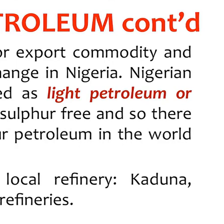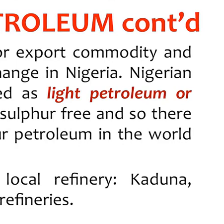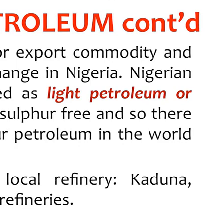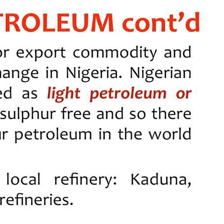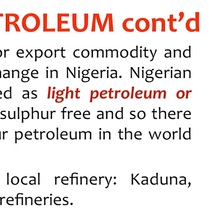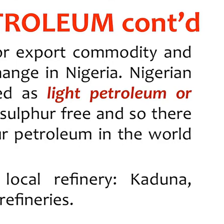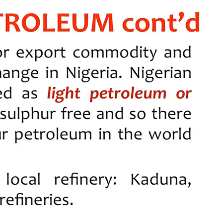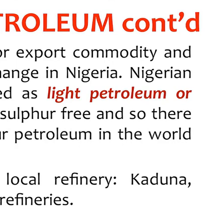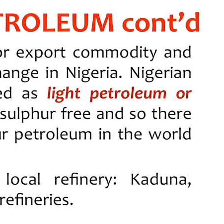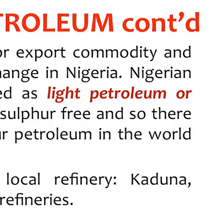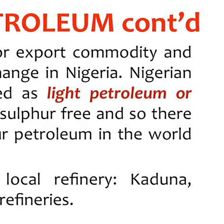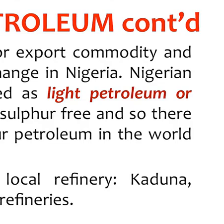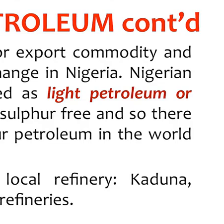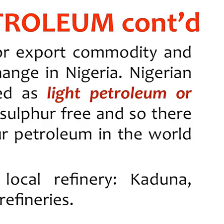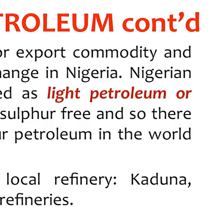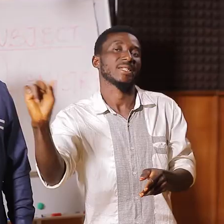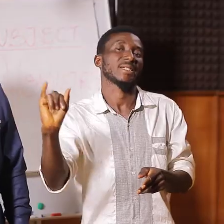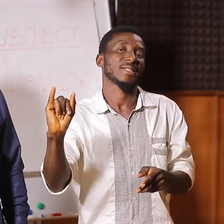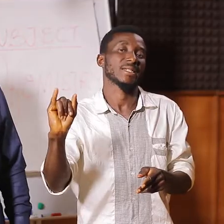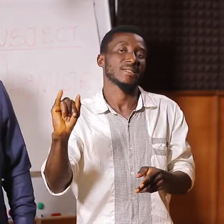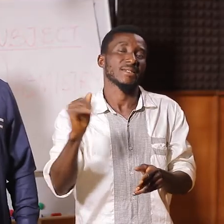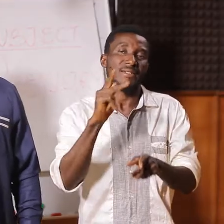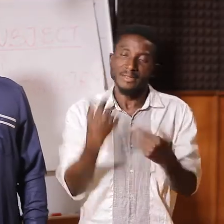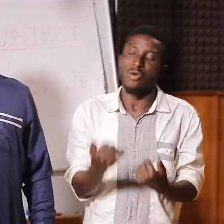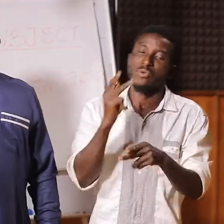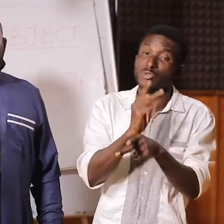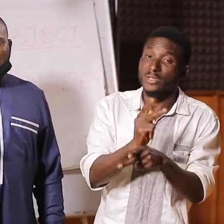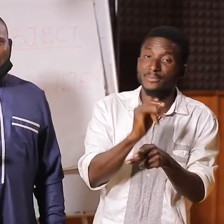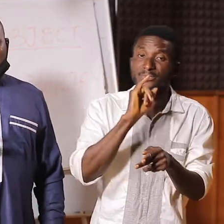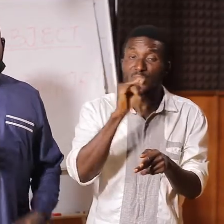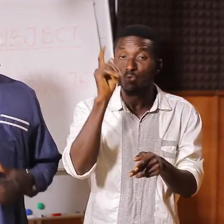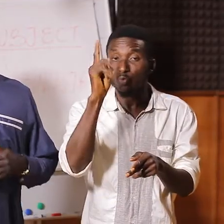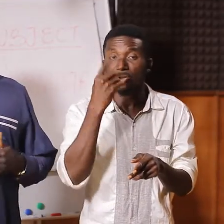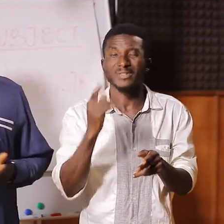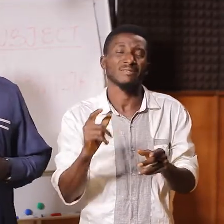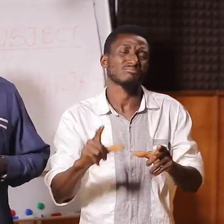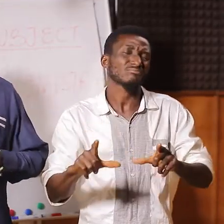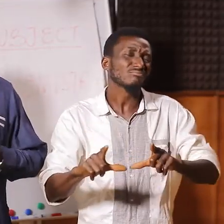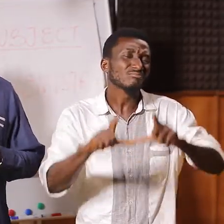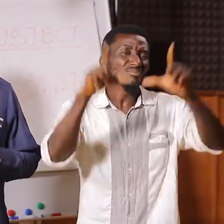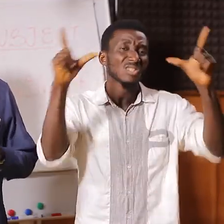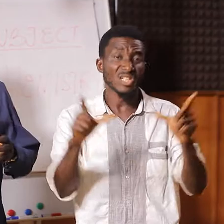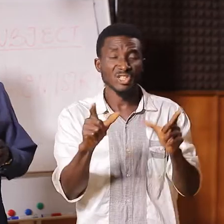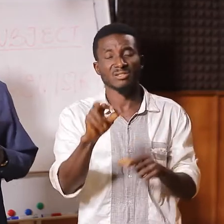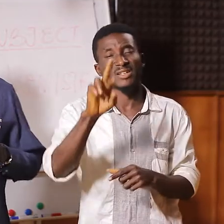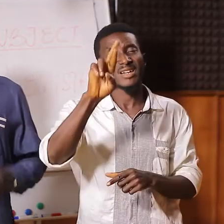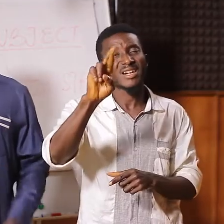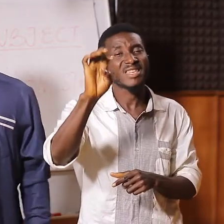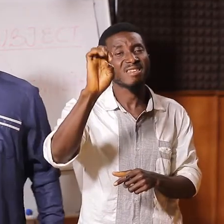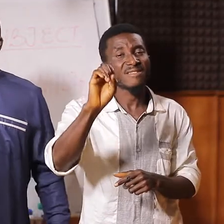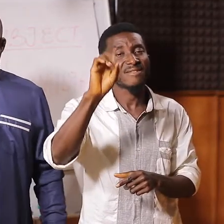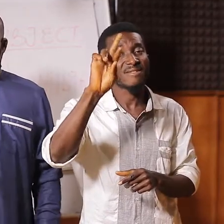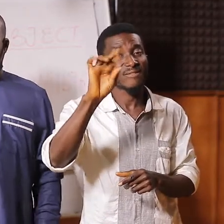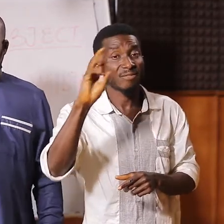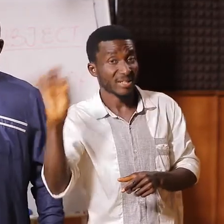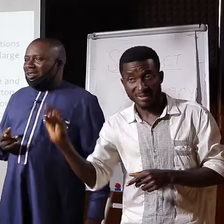and the Warri refinery. Kaduna refinery is one of the largest refinery, of course, built by